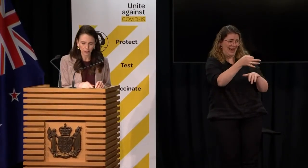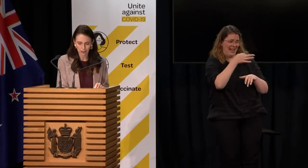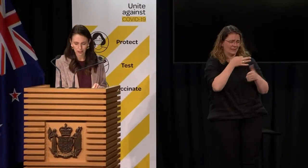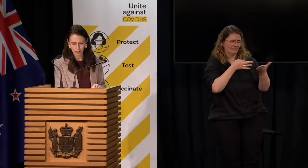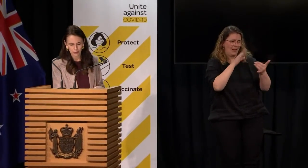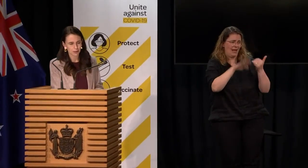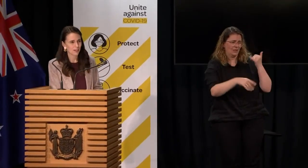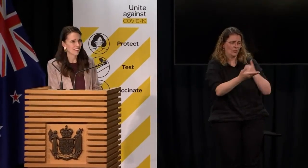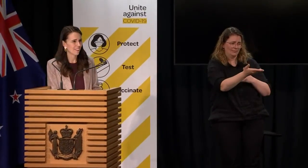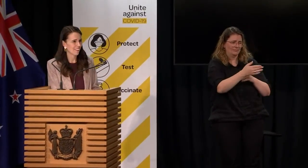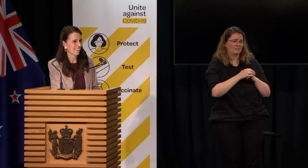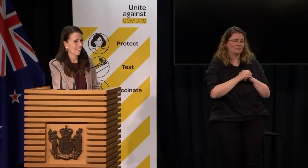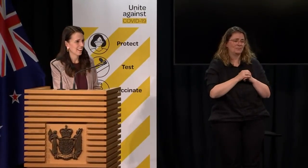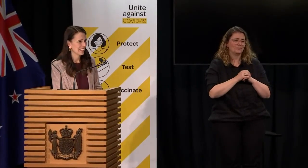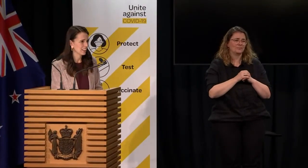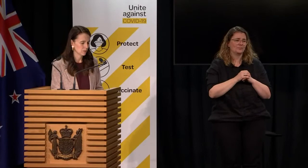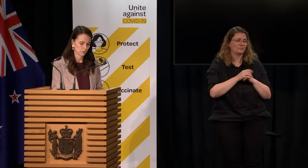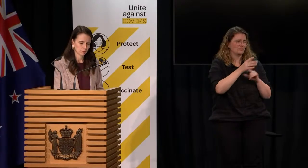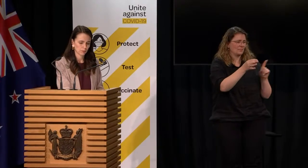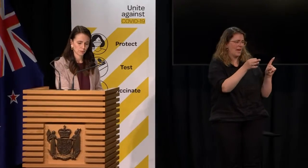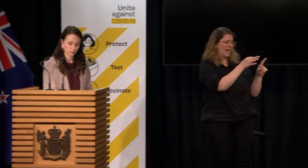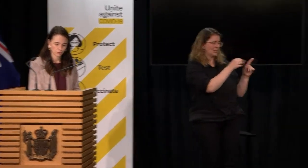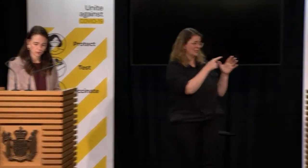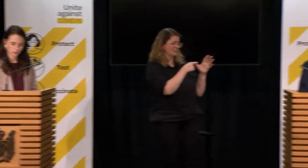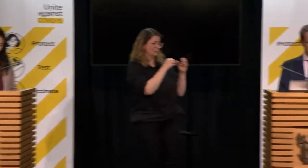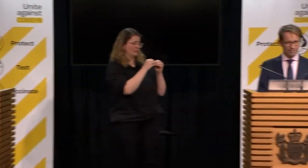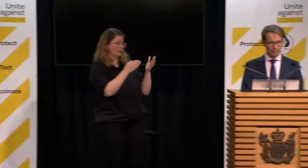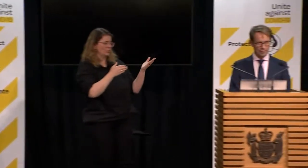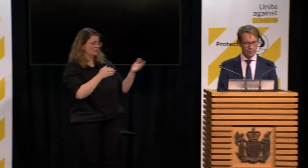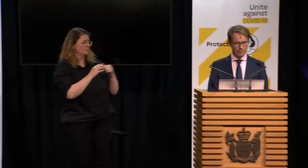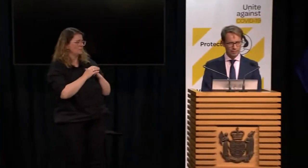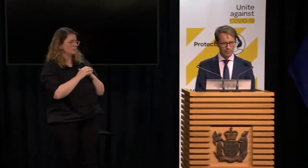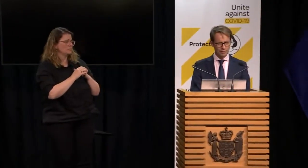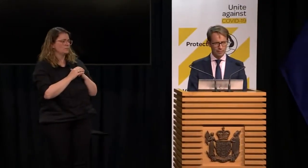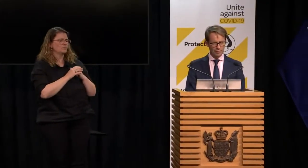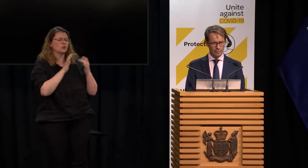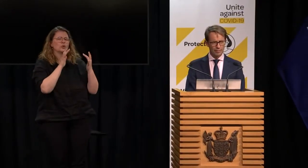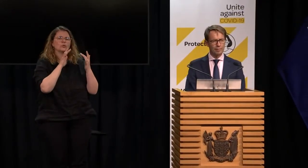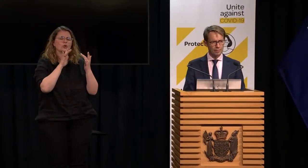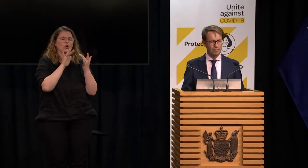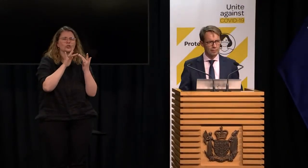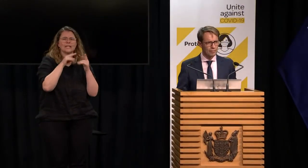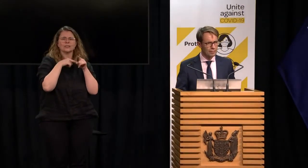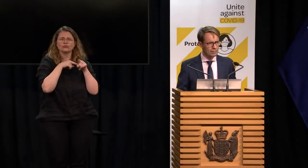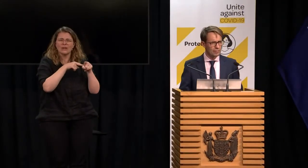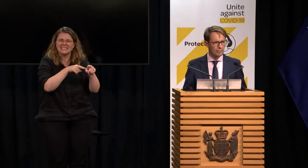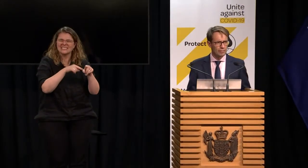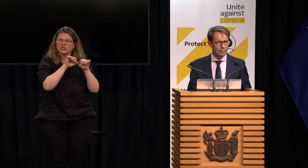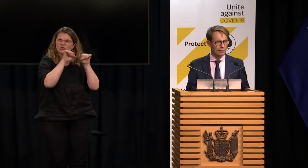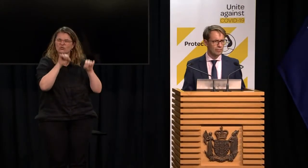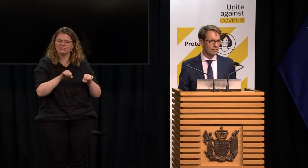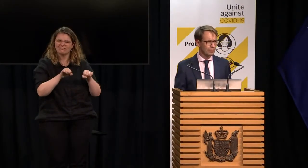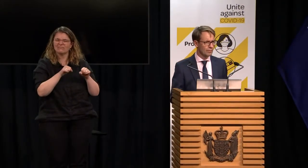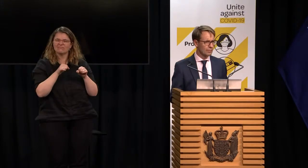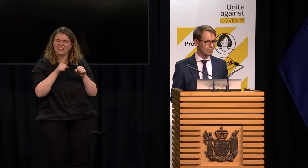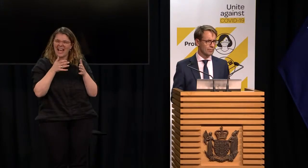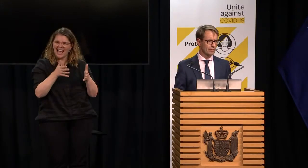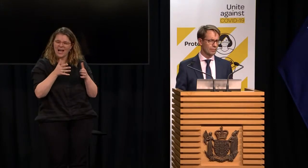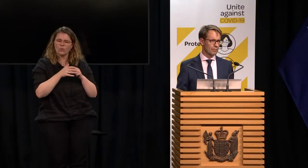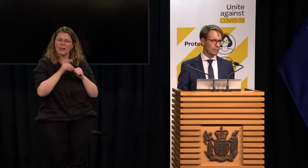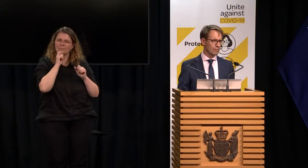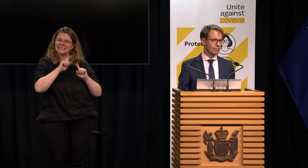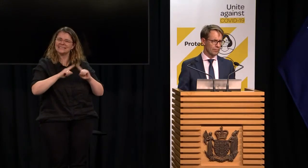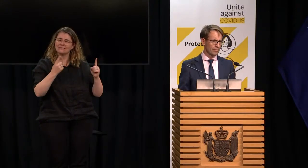finish with you. Thanks. Dr. Bloomfield, with the change in the contact tracing strategy, as it were, do you have an estimate of what our